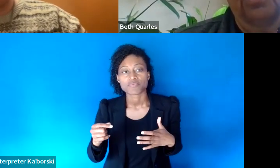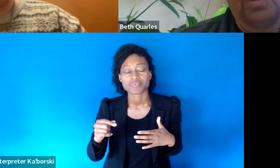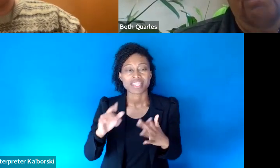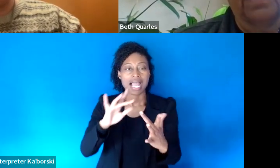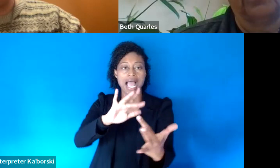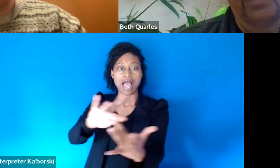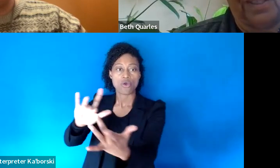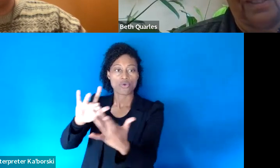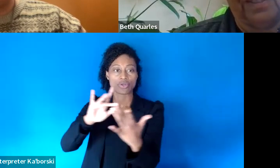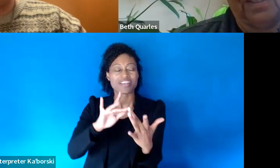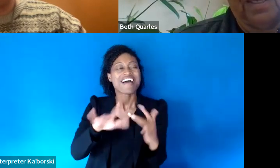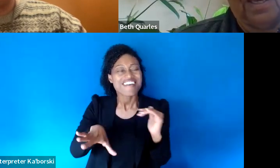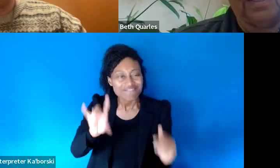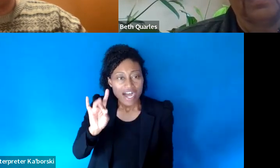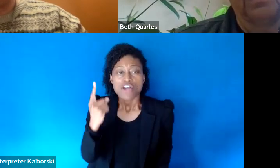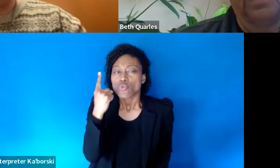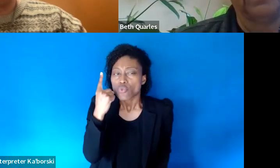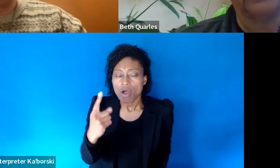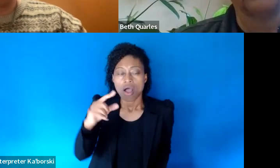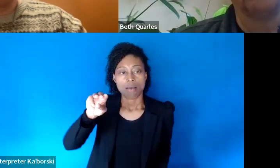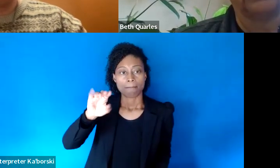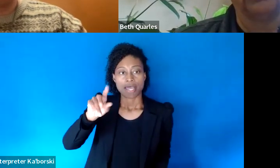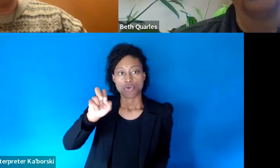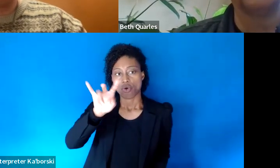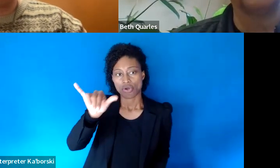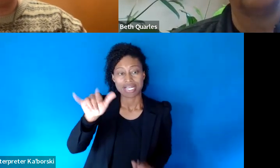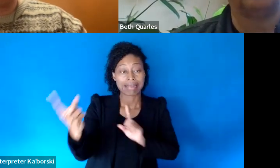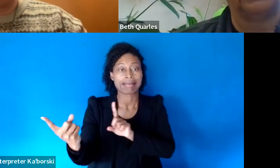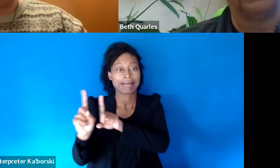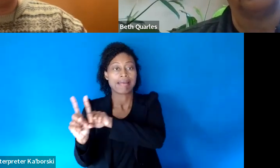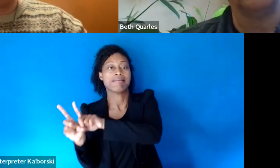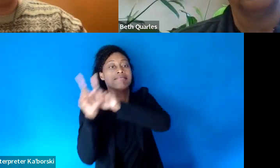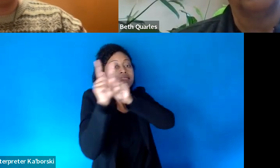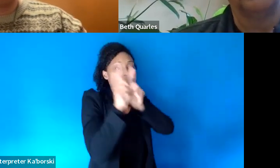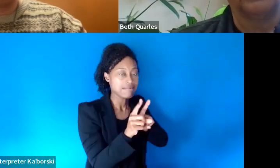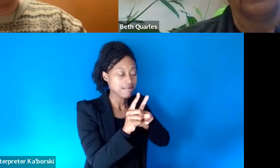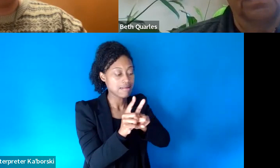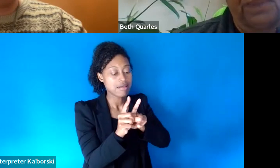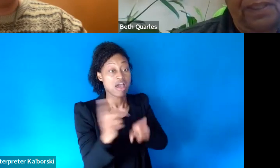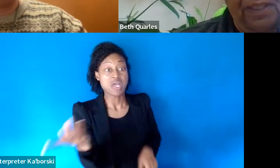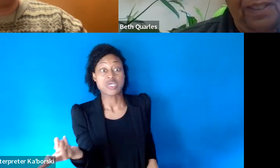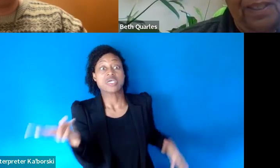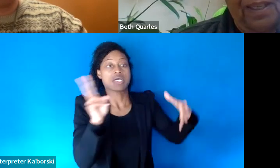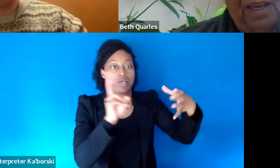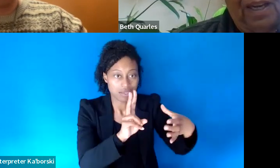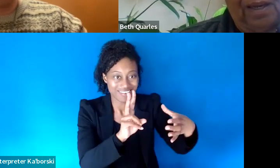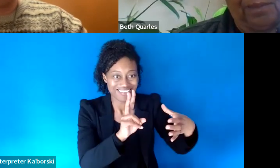outreach to a minority and let the minority come in and